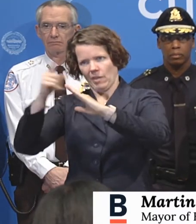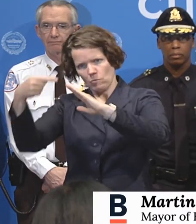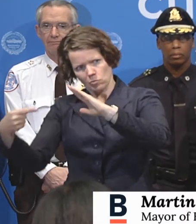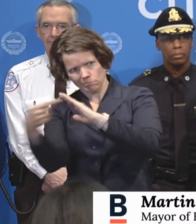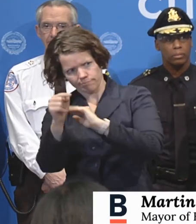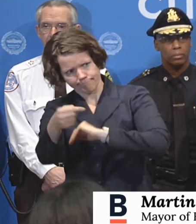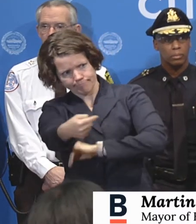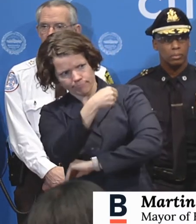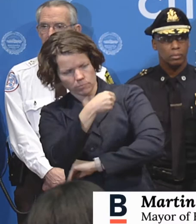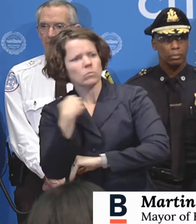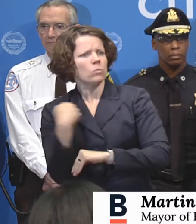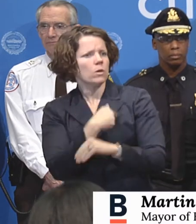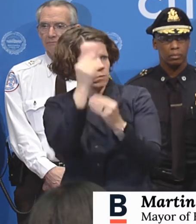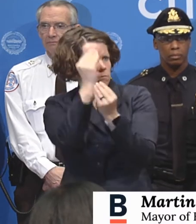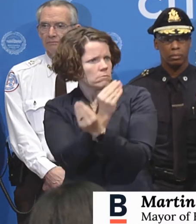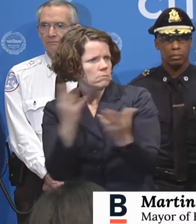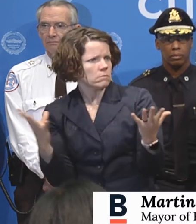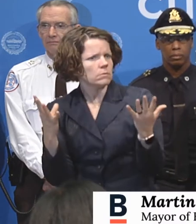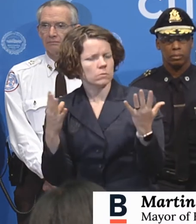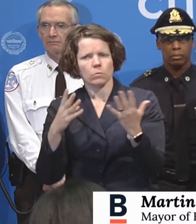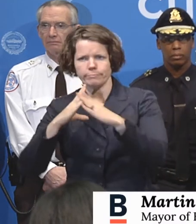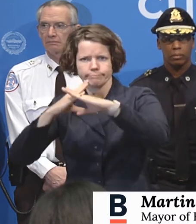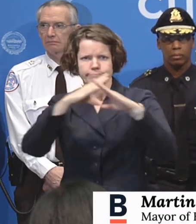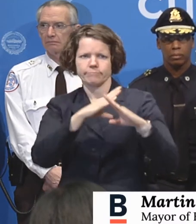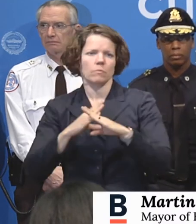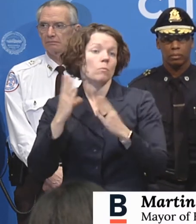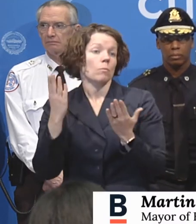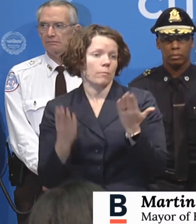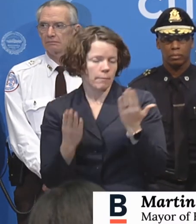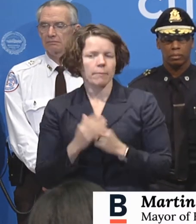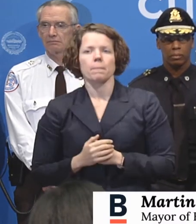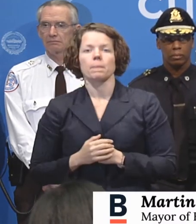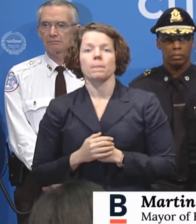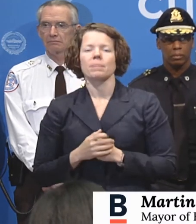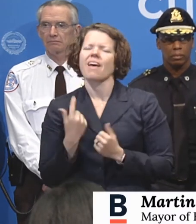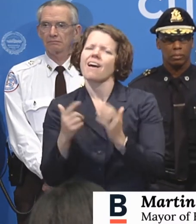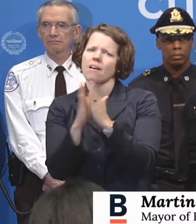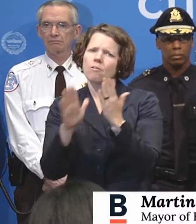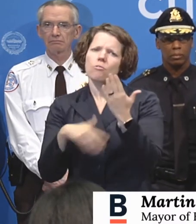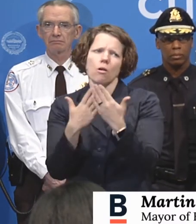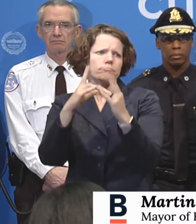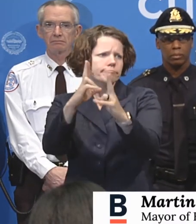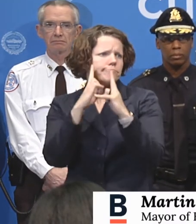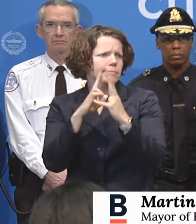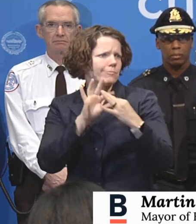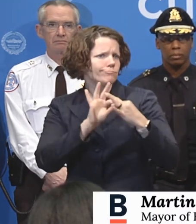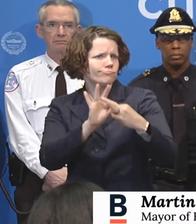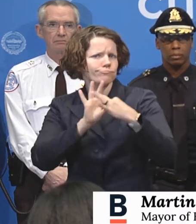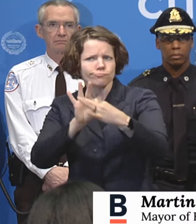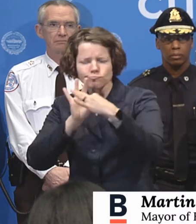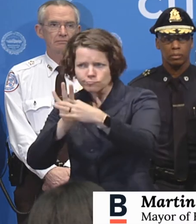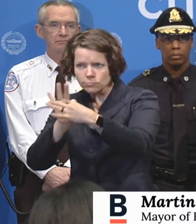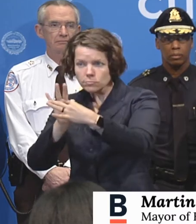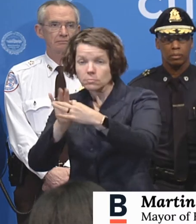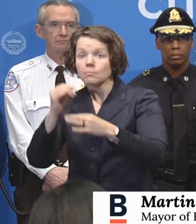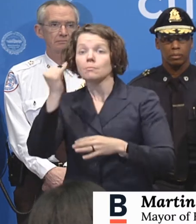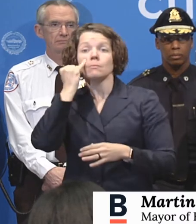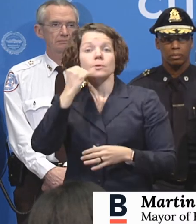factor, we're gonna reroute people away from that area. We're asking people to cooperate so everything runs smoothly. If somebody asks you to